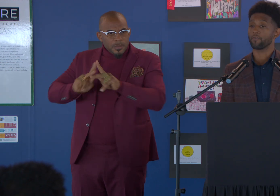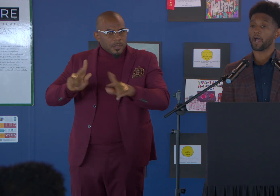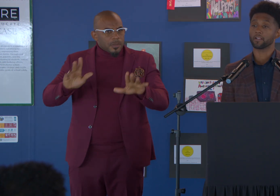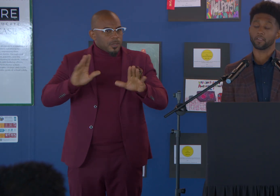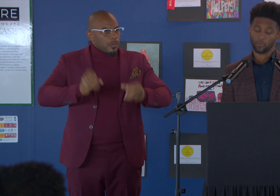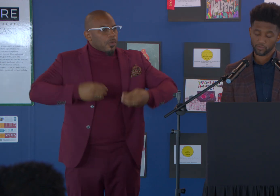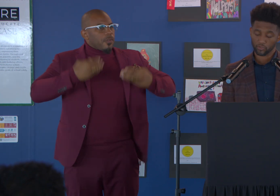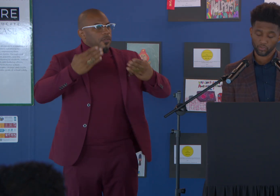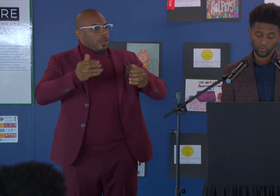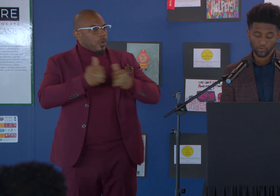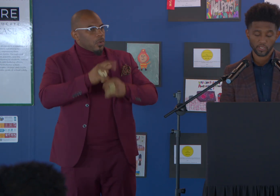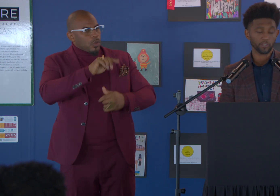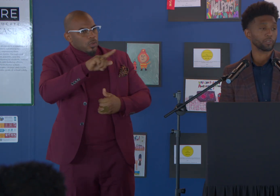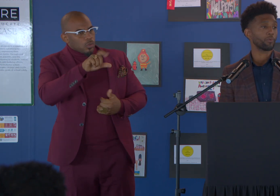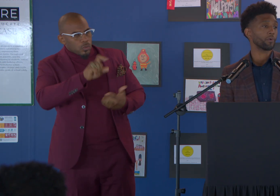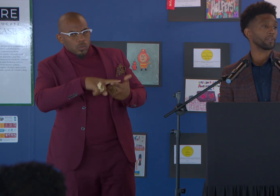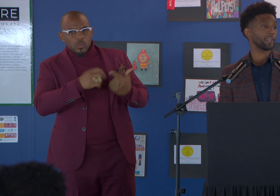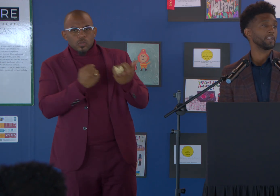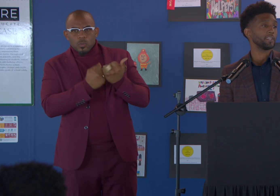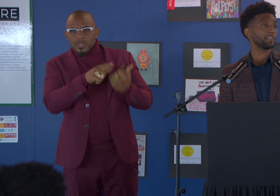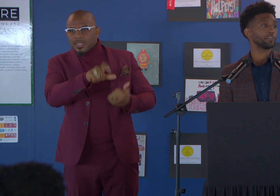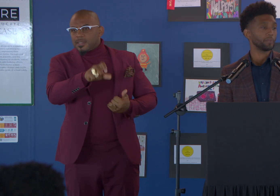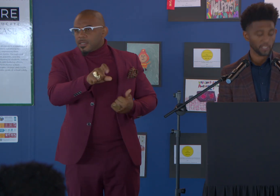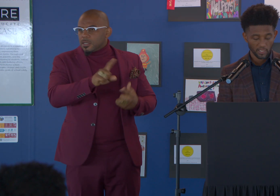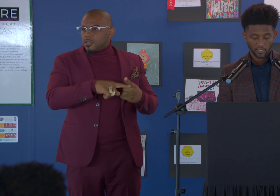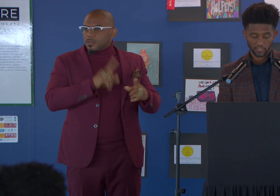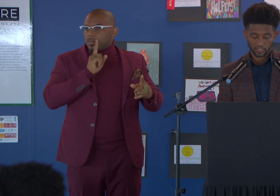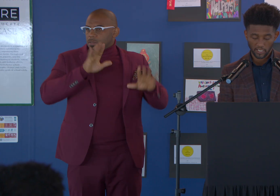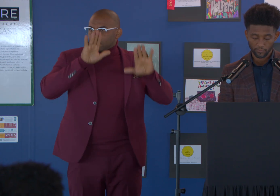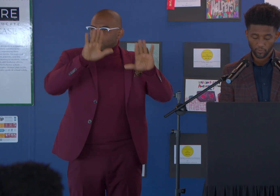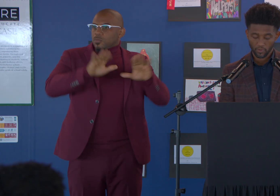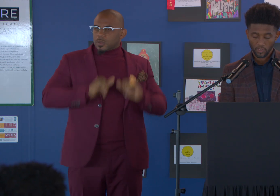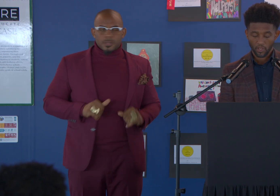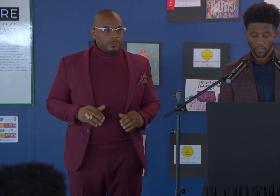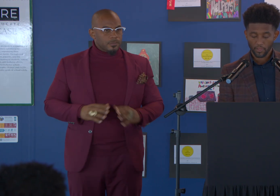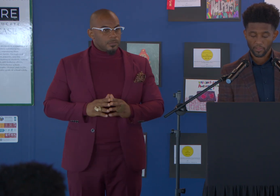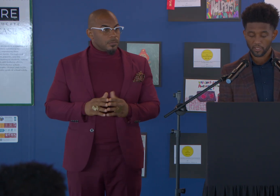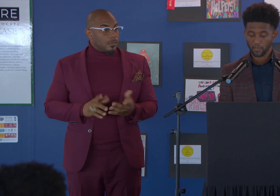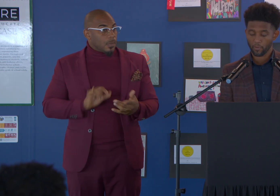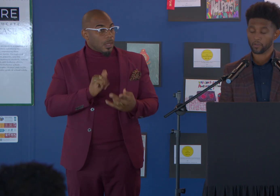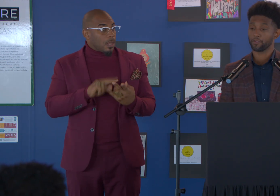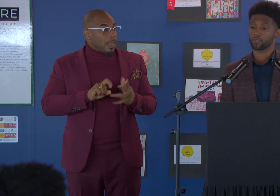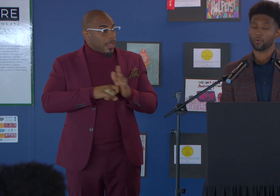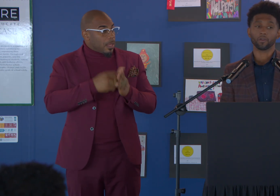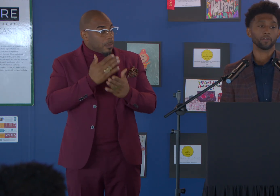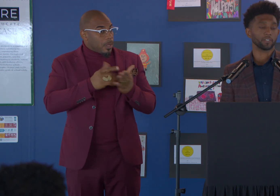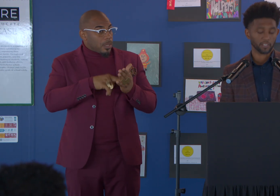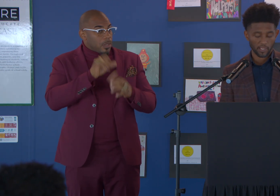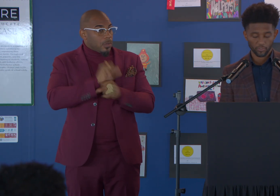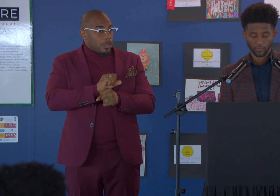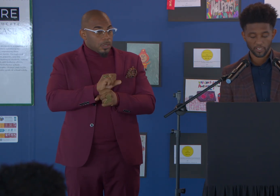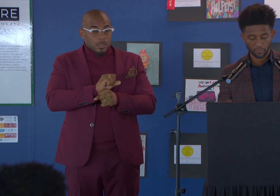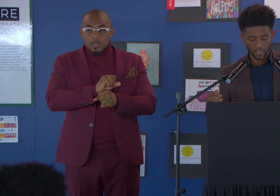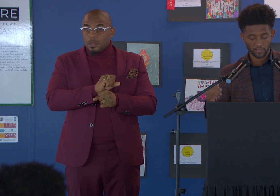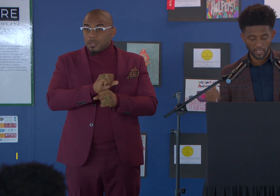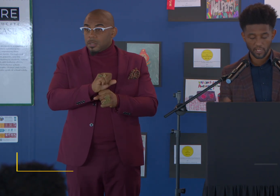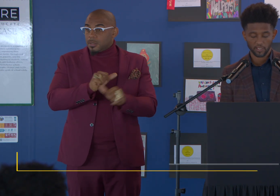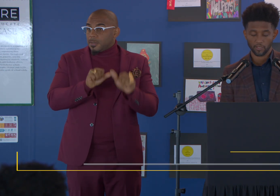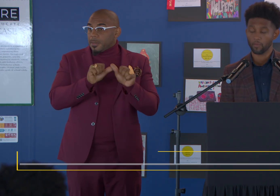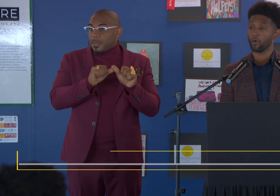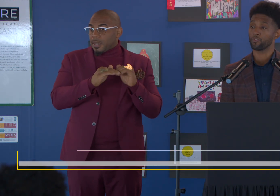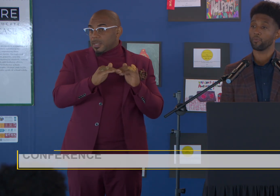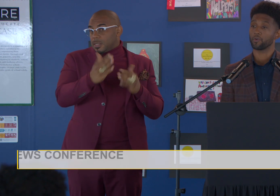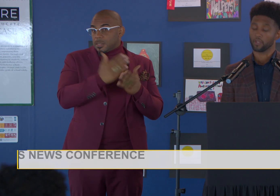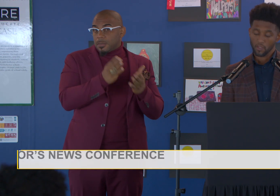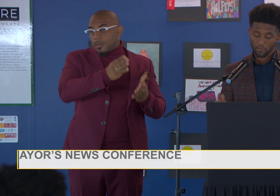and providing them with the tools and support that they need to be successful. Another key part of this work, Mr. Councilman, is maintaining